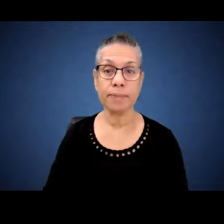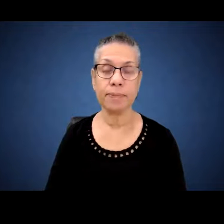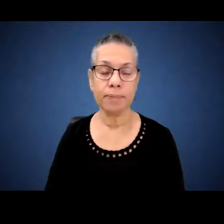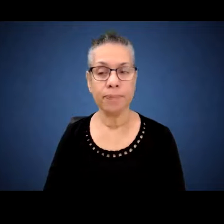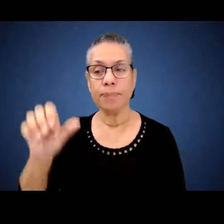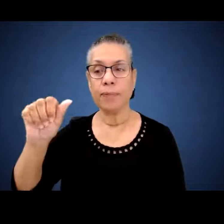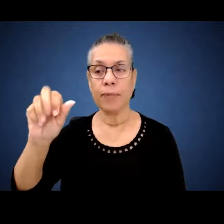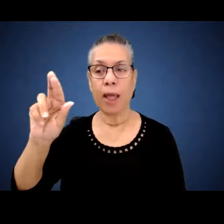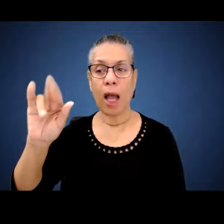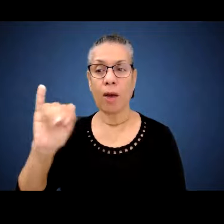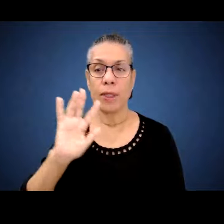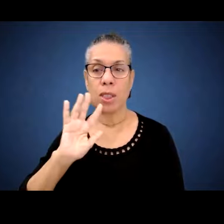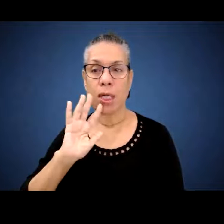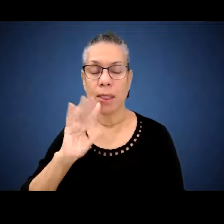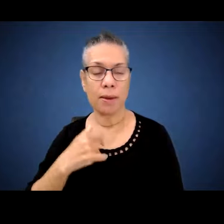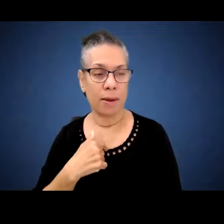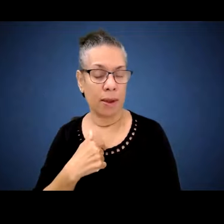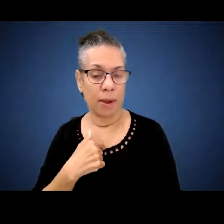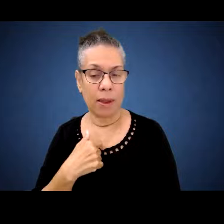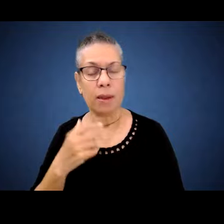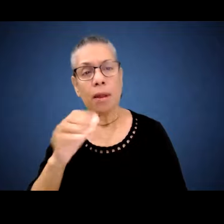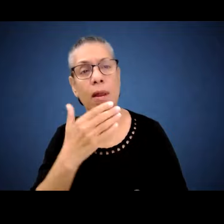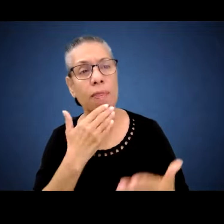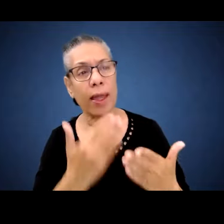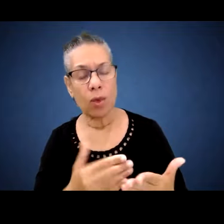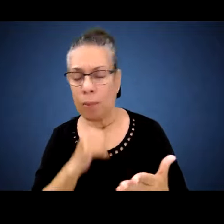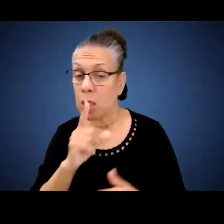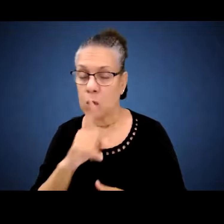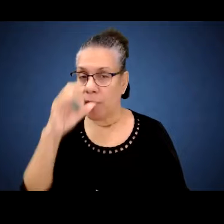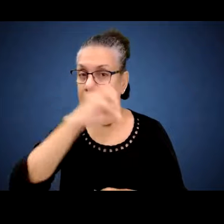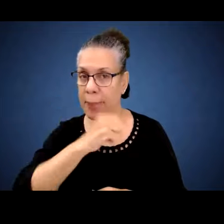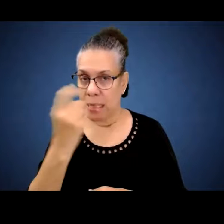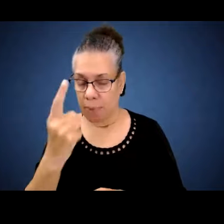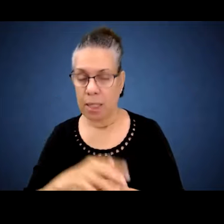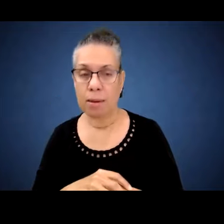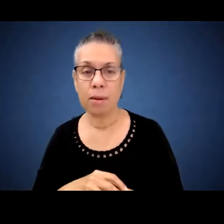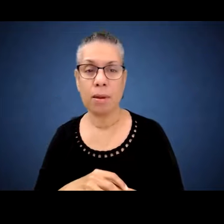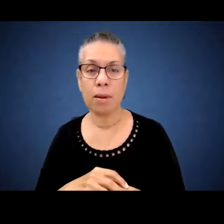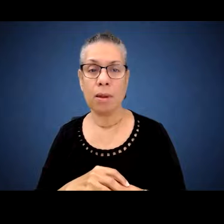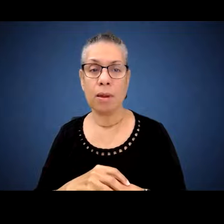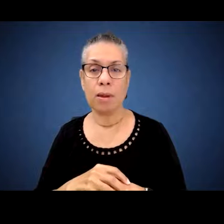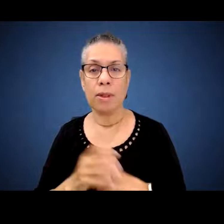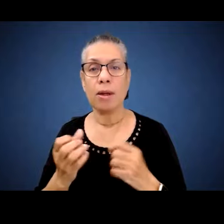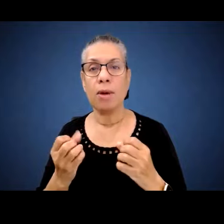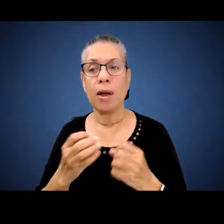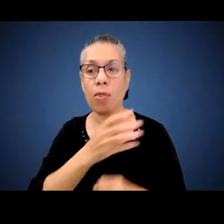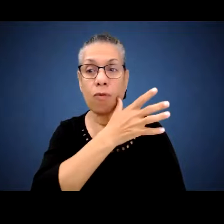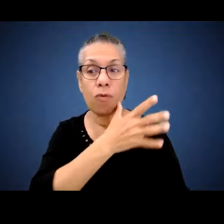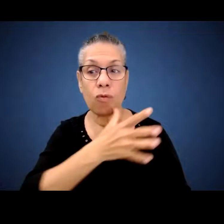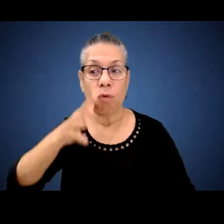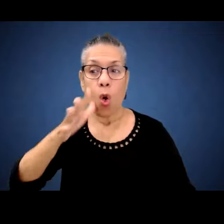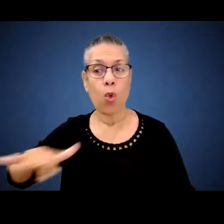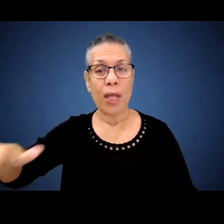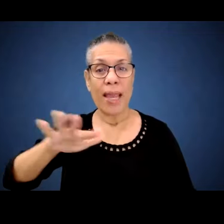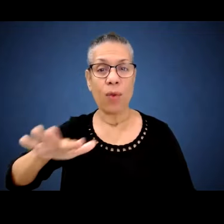yeah, thank you. Unless I missed something, it just, once again, there's the rural areas that just get left